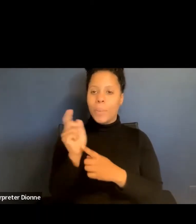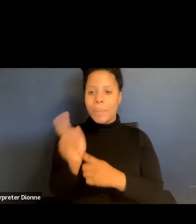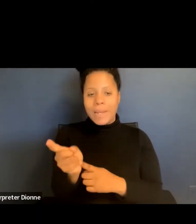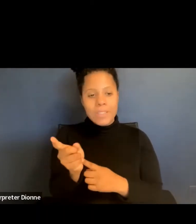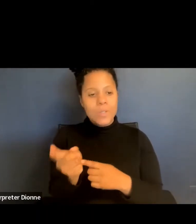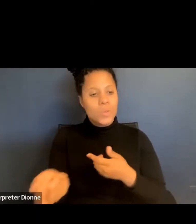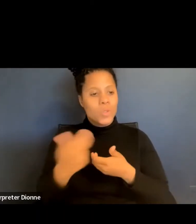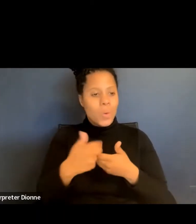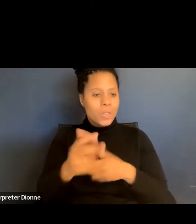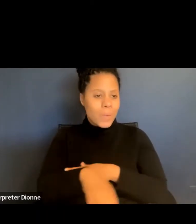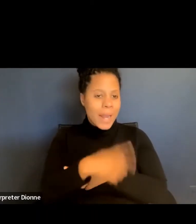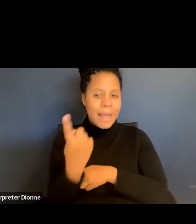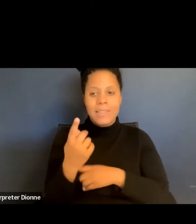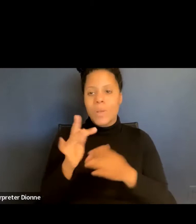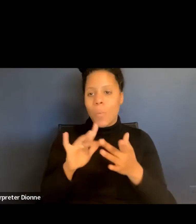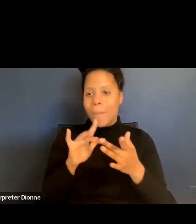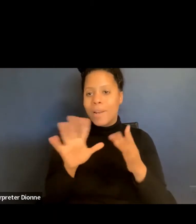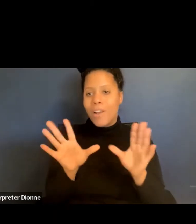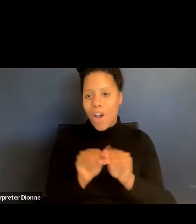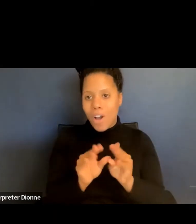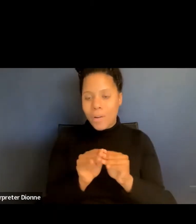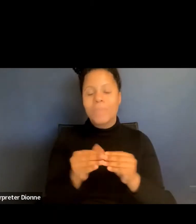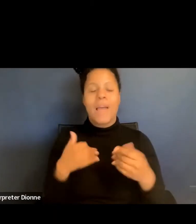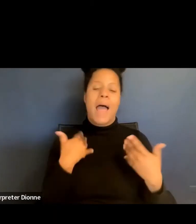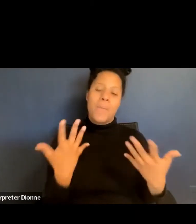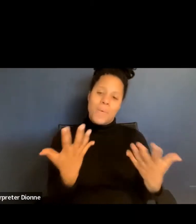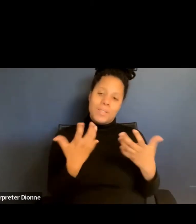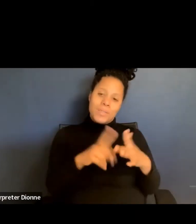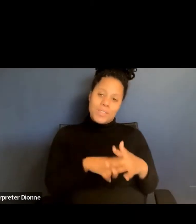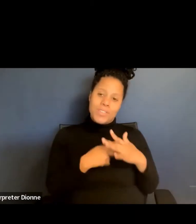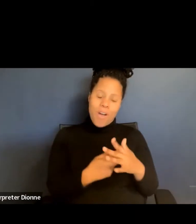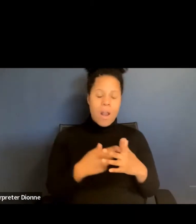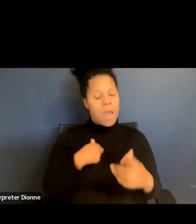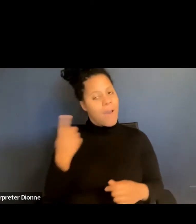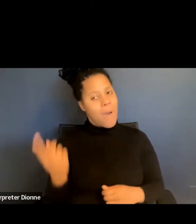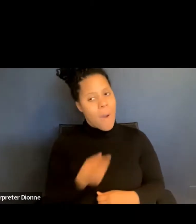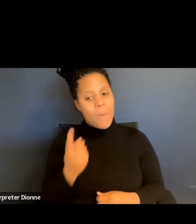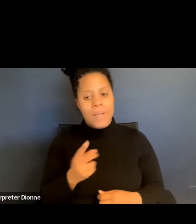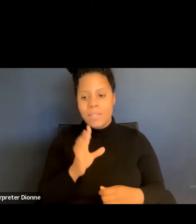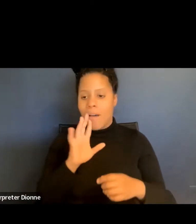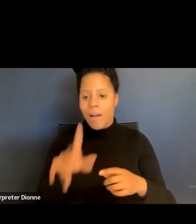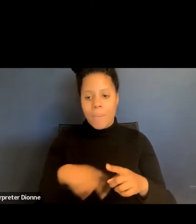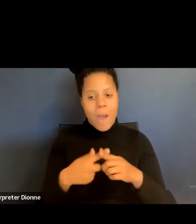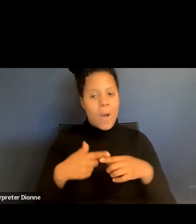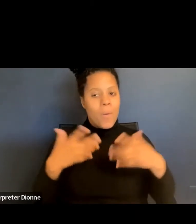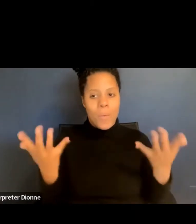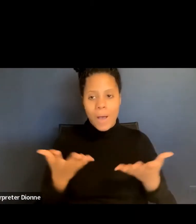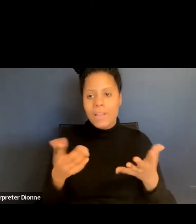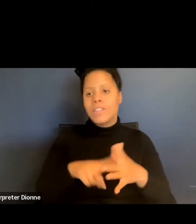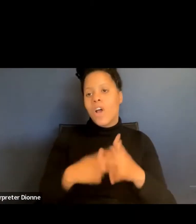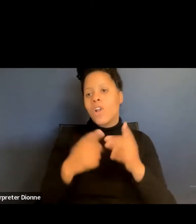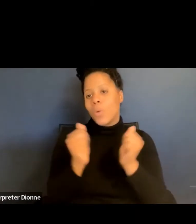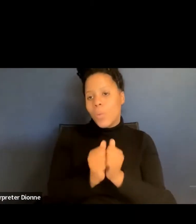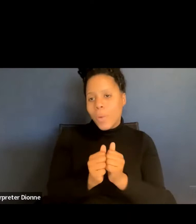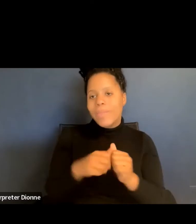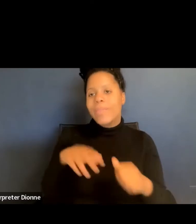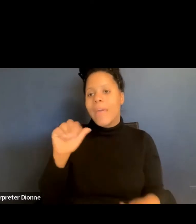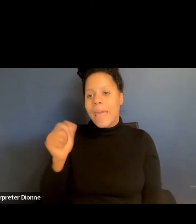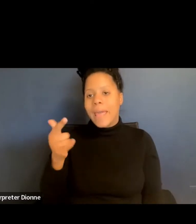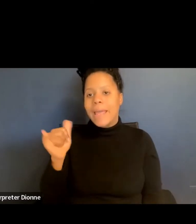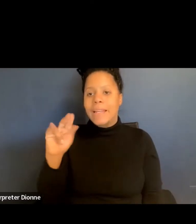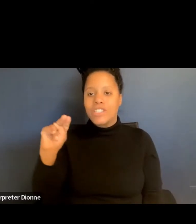webinar. And I want to start where I always do when talking with our aging and disability networks and grantees, to